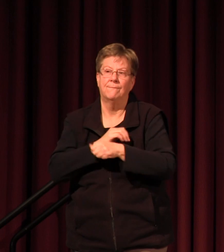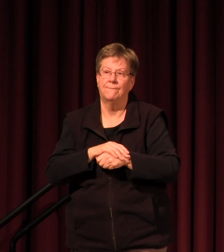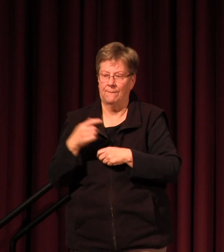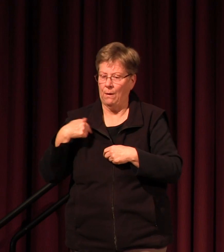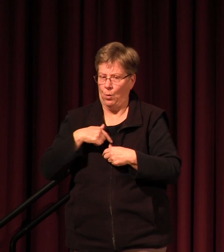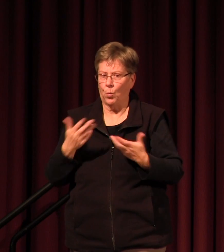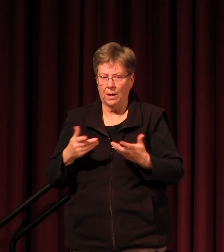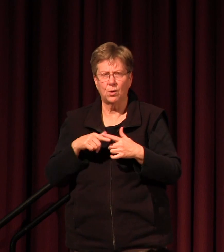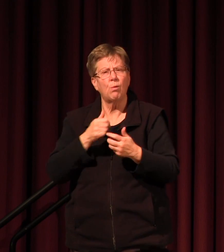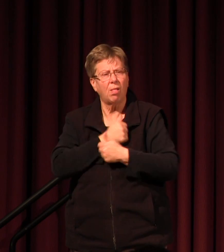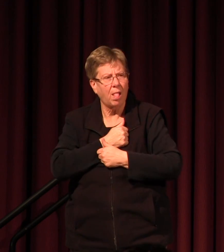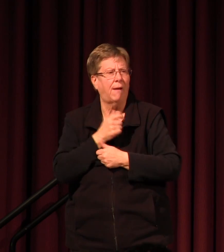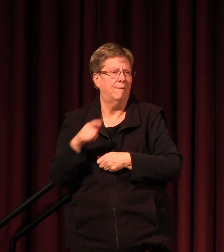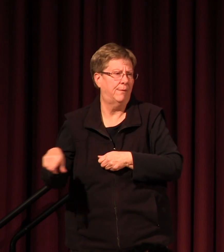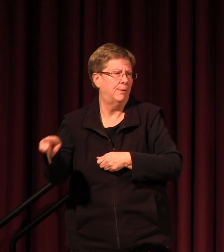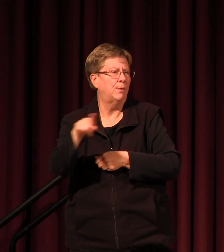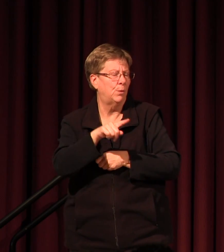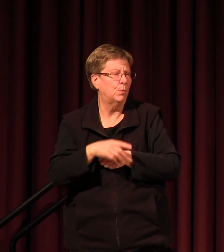We're here to love you.